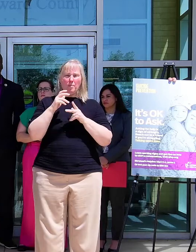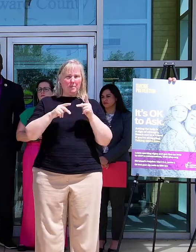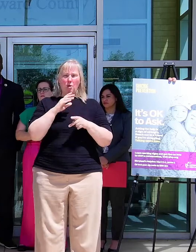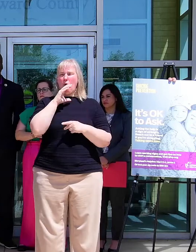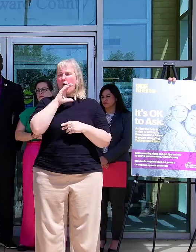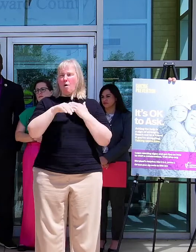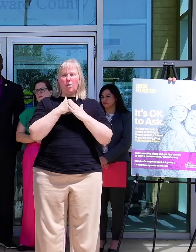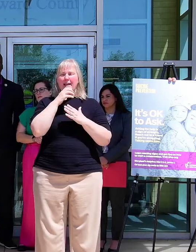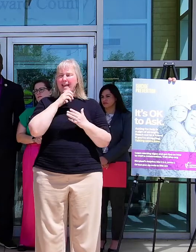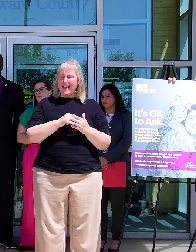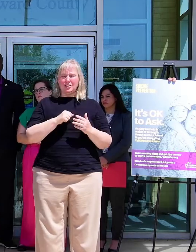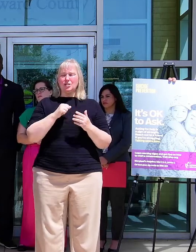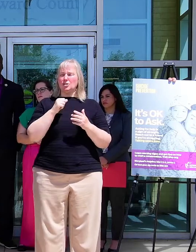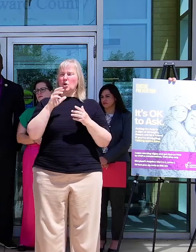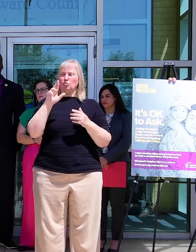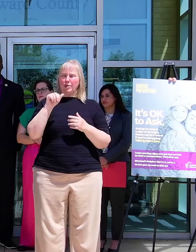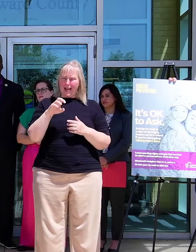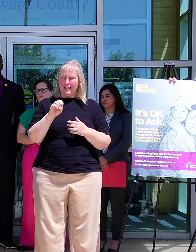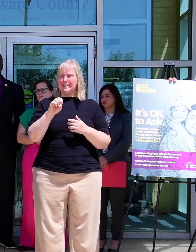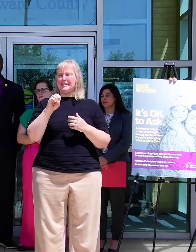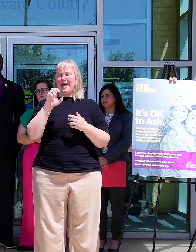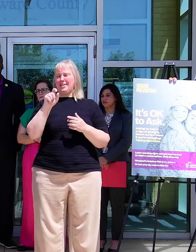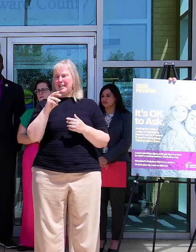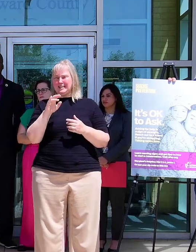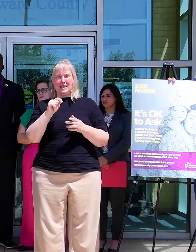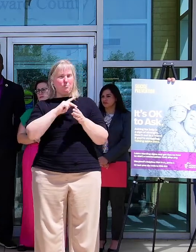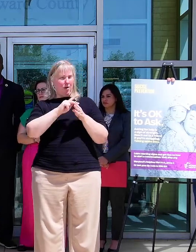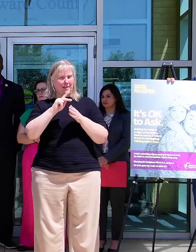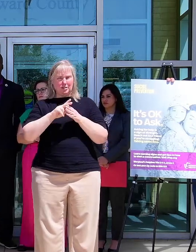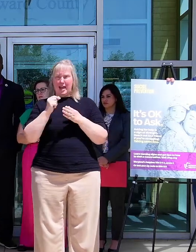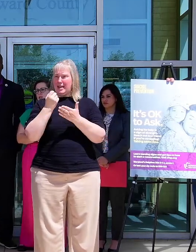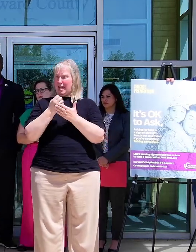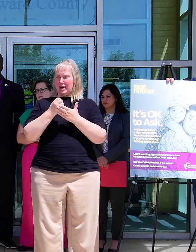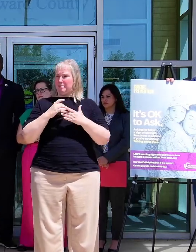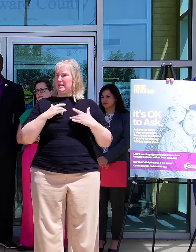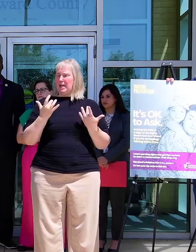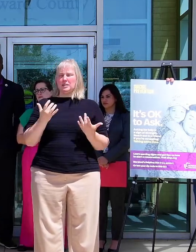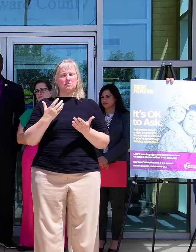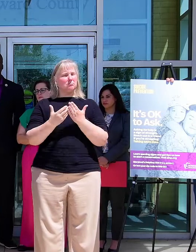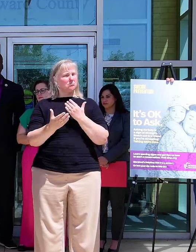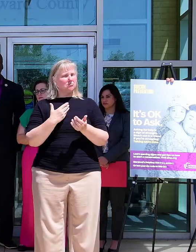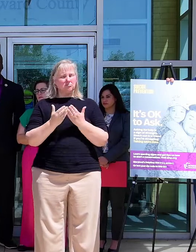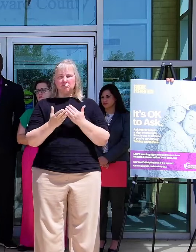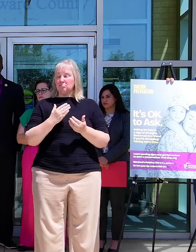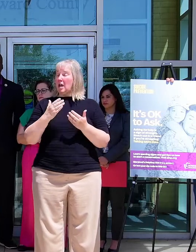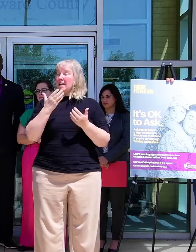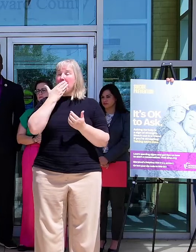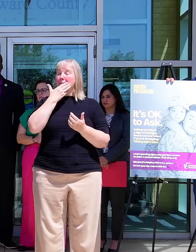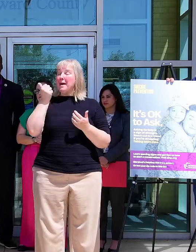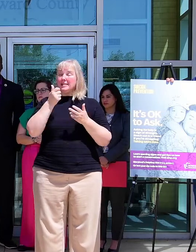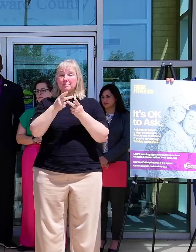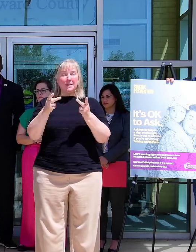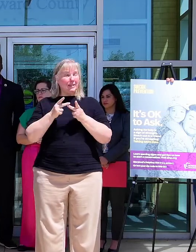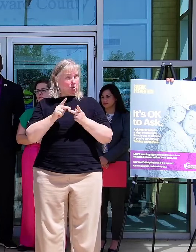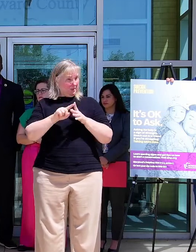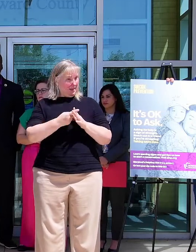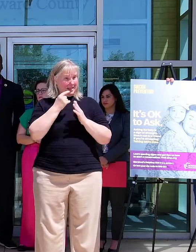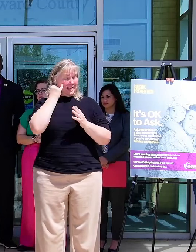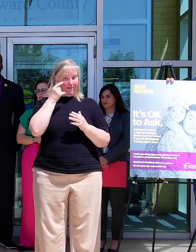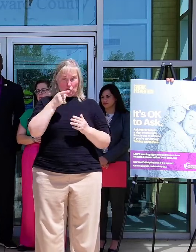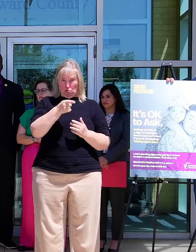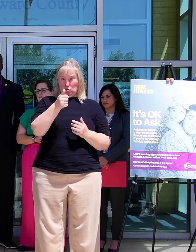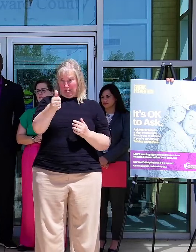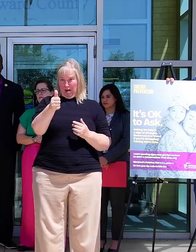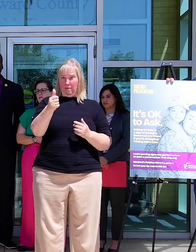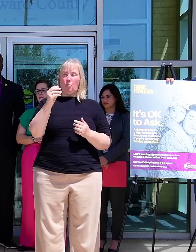ethnicities, professions, and economic status. The best place to begin, if you or someone you know is